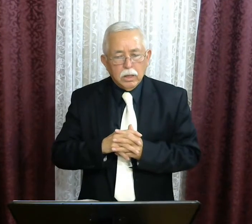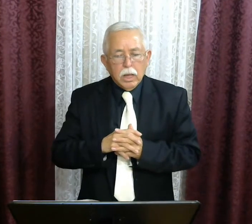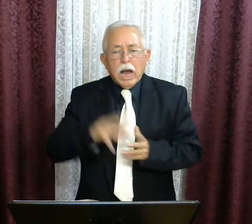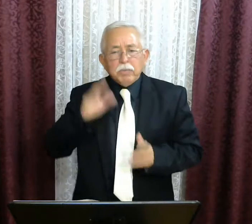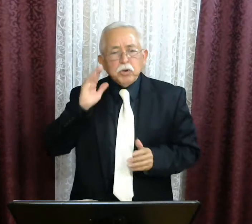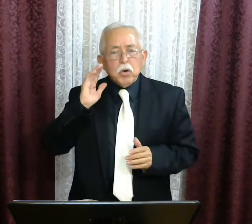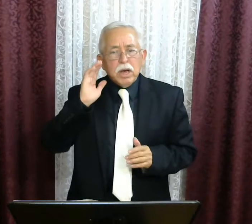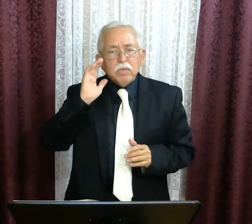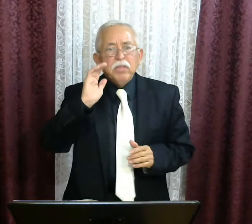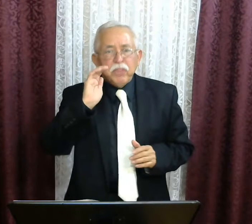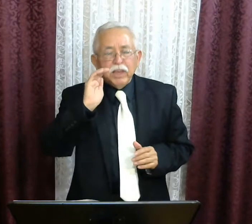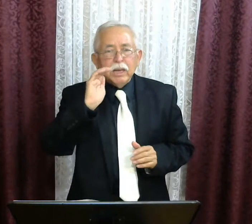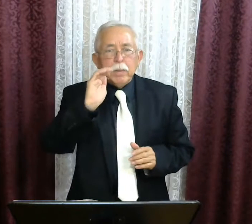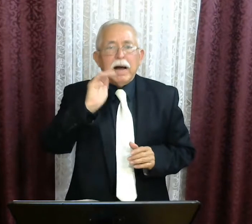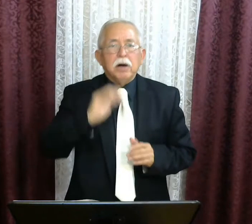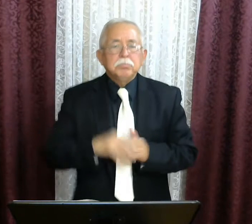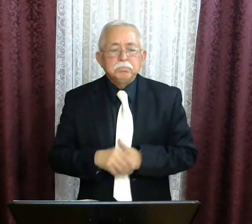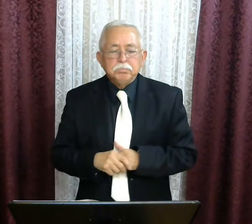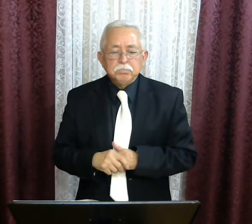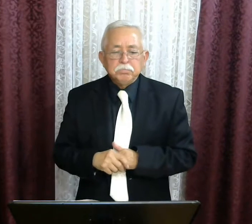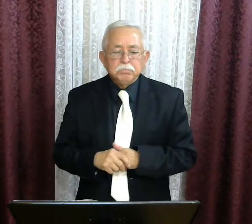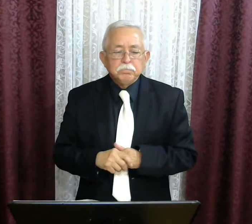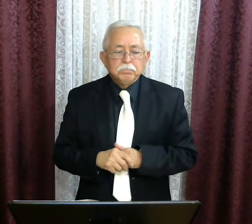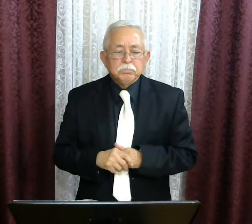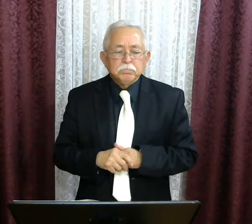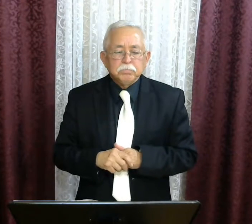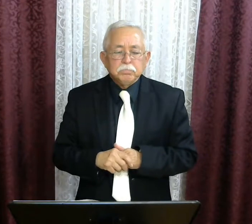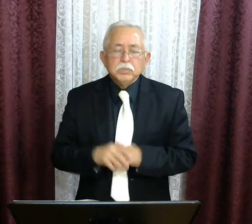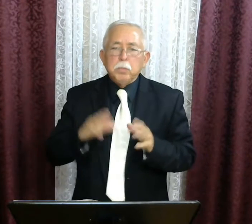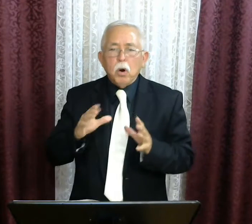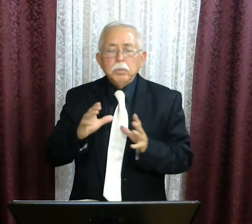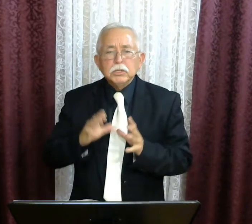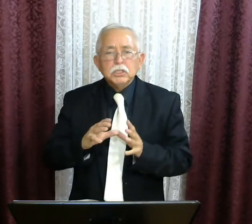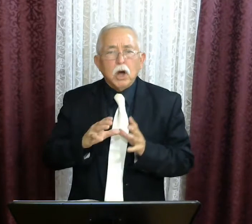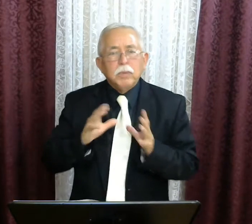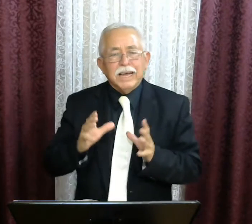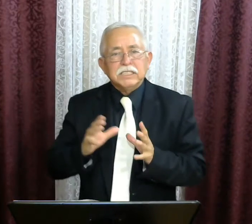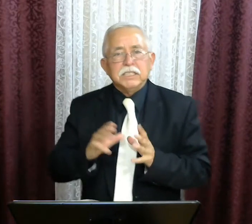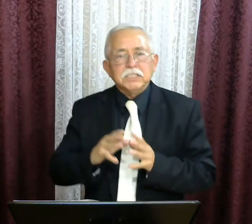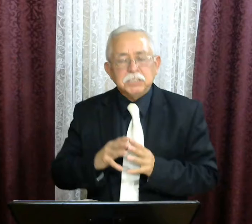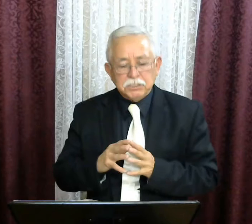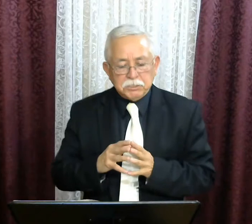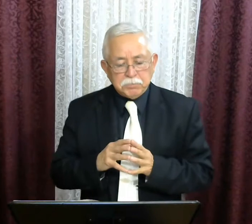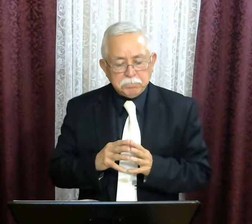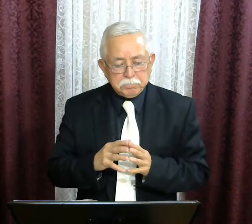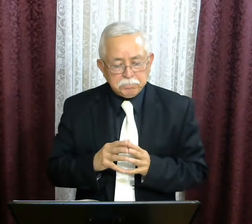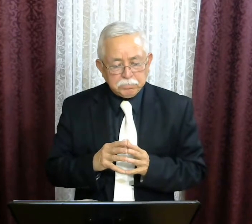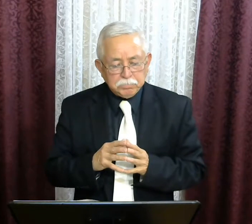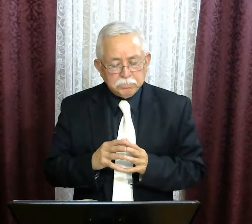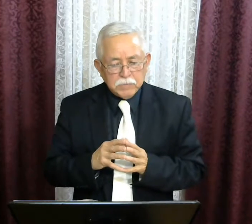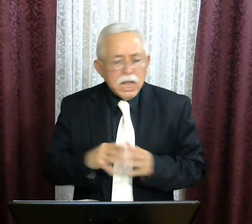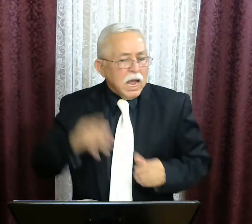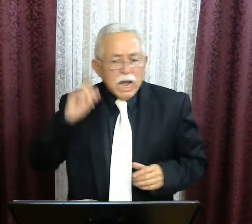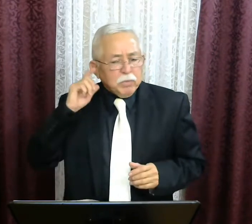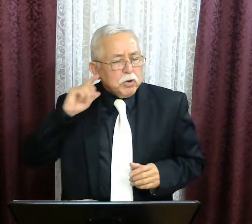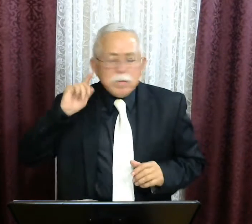Have you ever think about the purpose of blessings? Have you ever